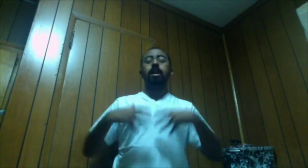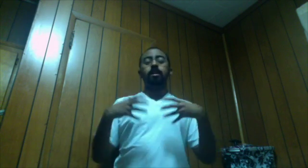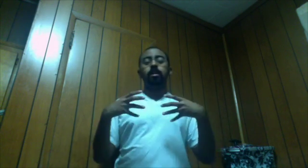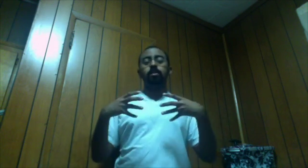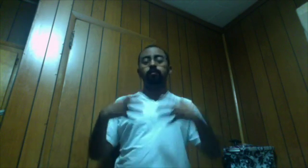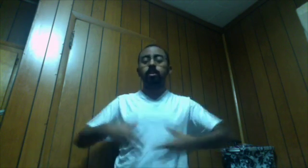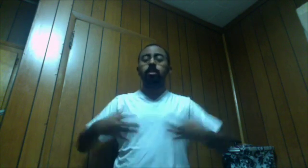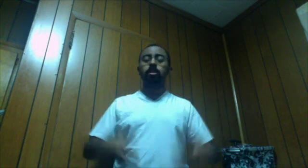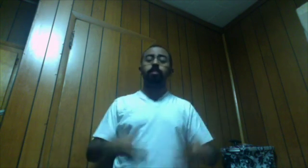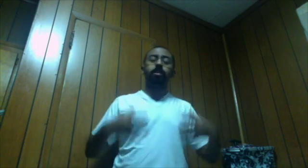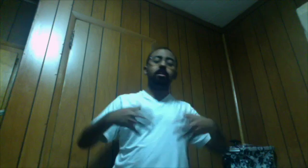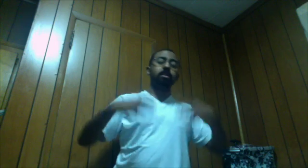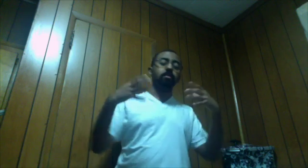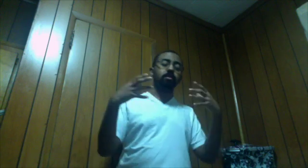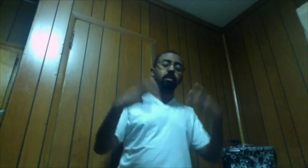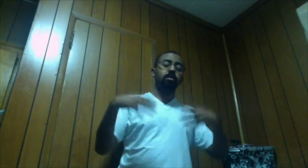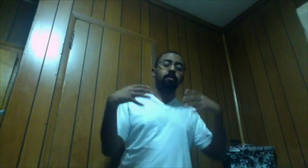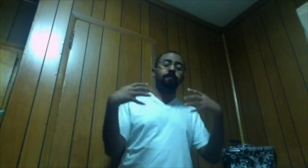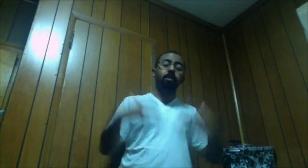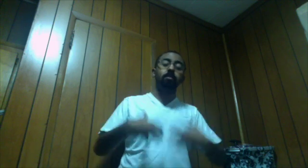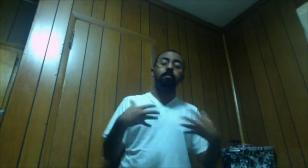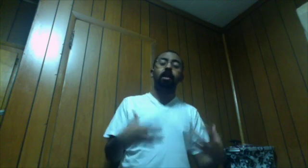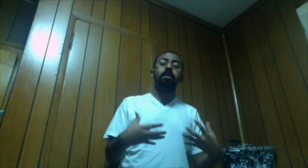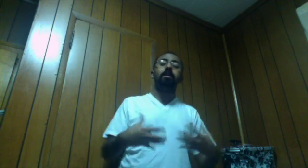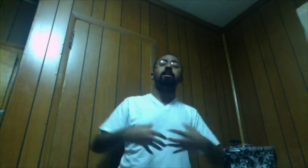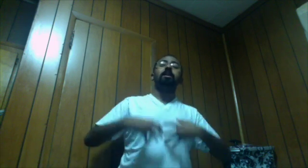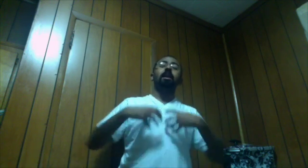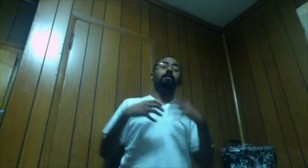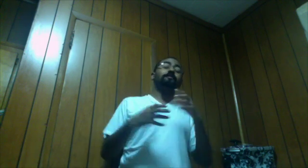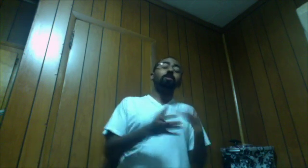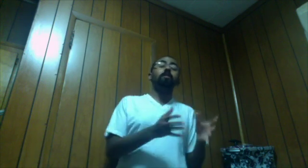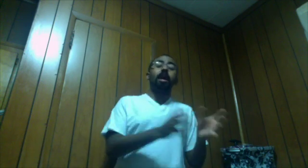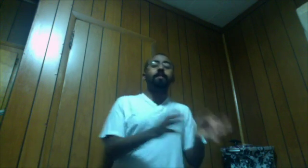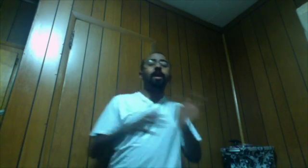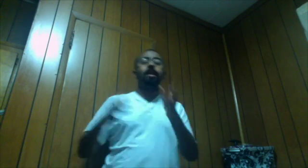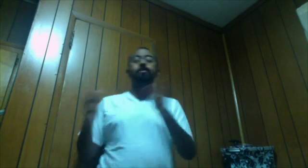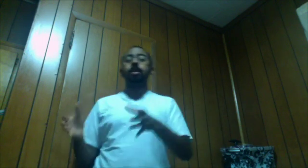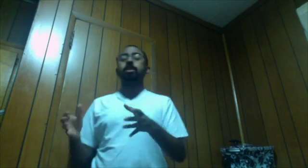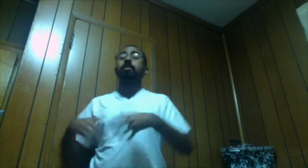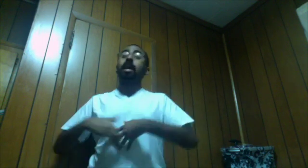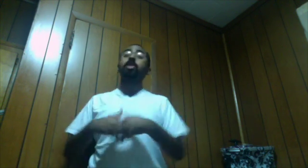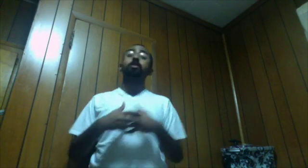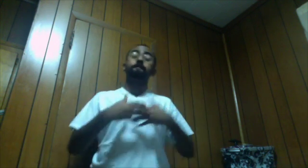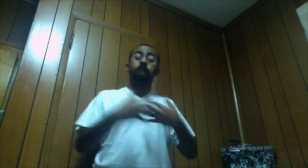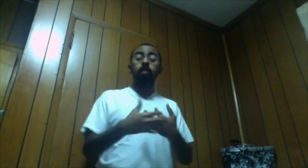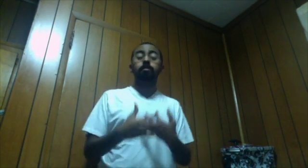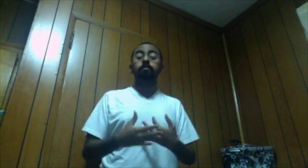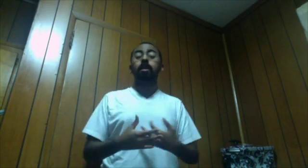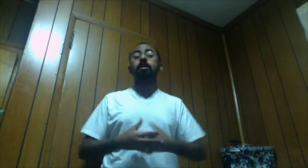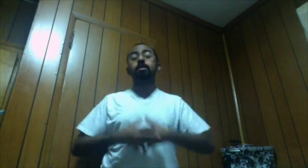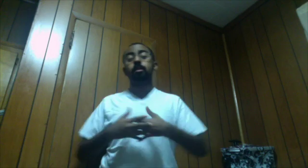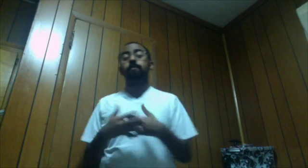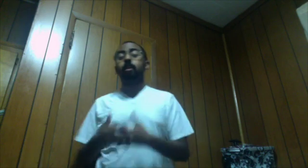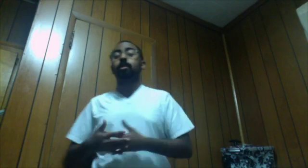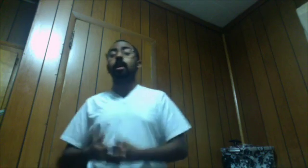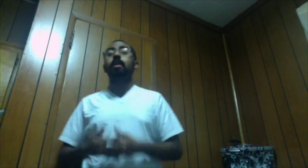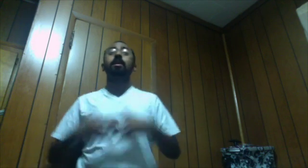it's really good because it was one of those few anime adaptations that actually followed the manga to the very end.